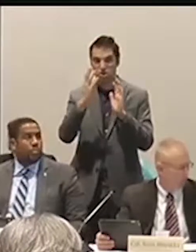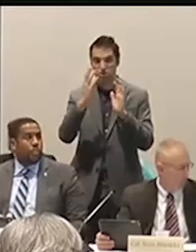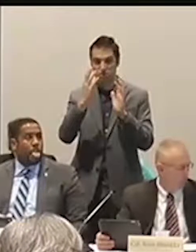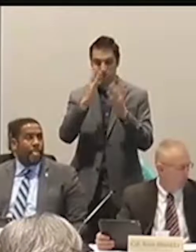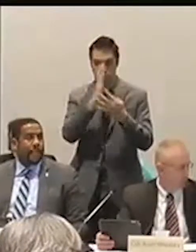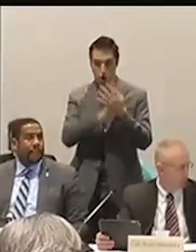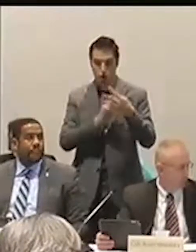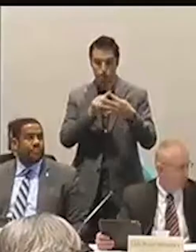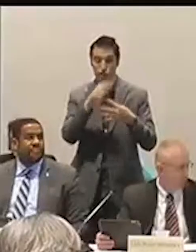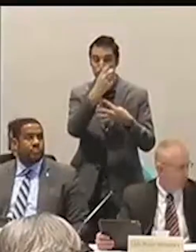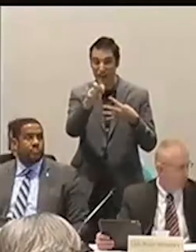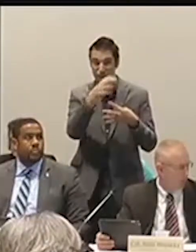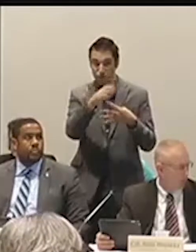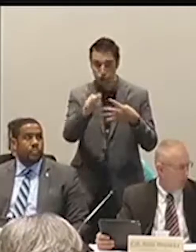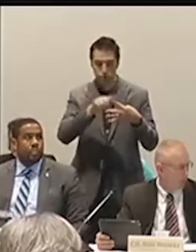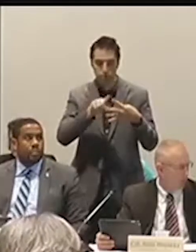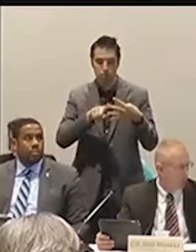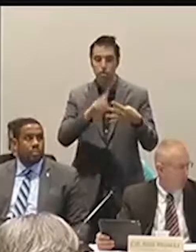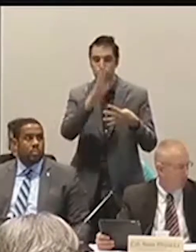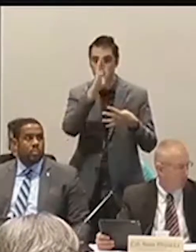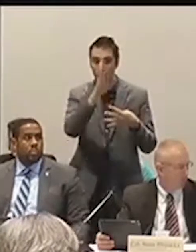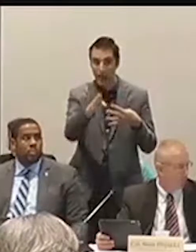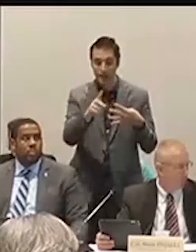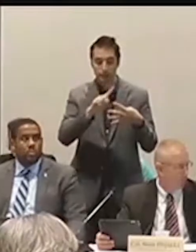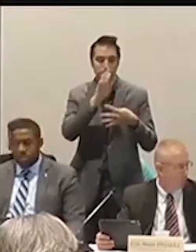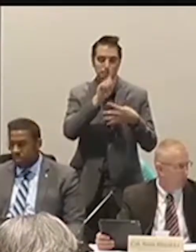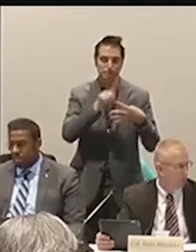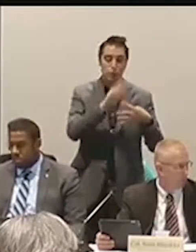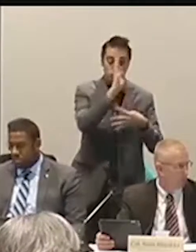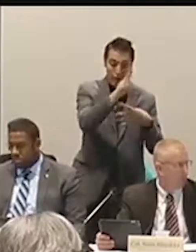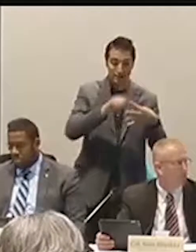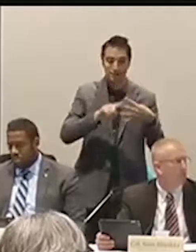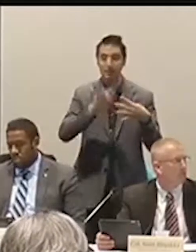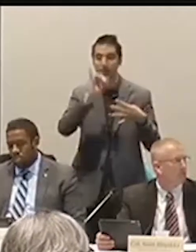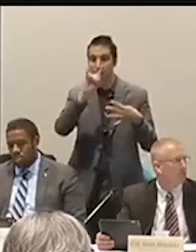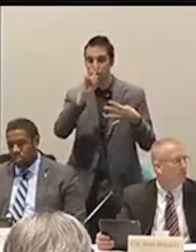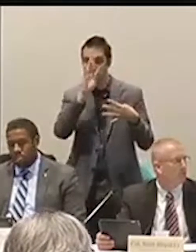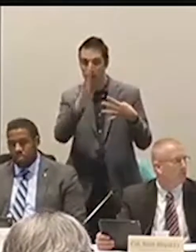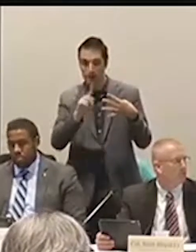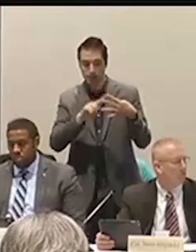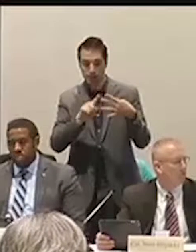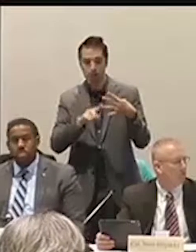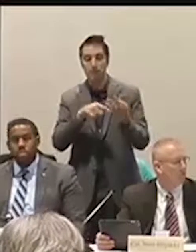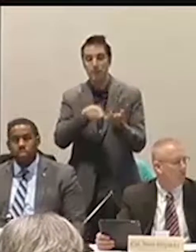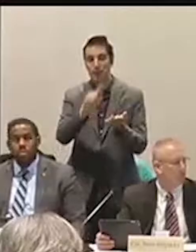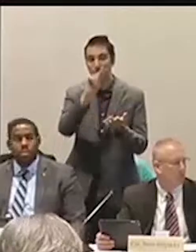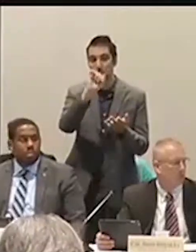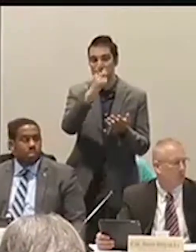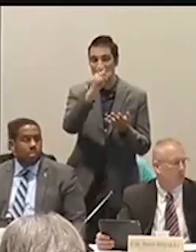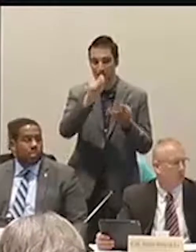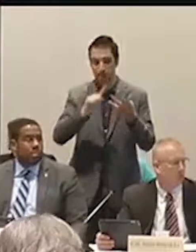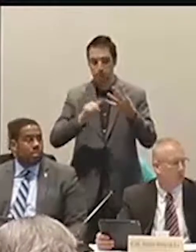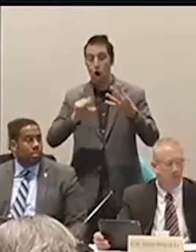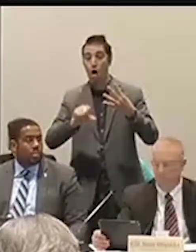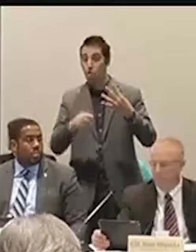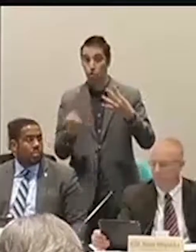of transfers. There's direct, indirect, payment in lieu of taxes, and then other.